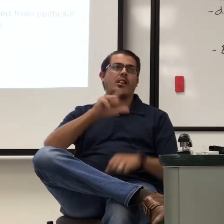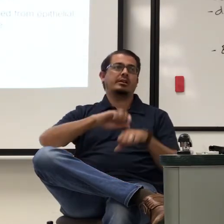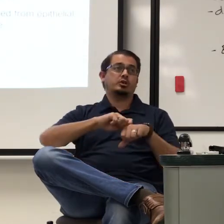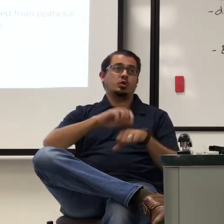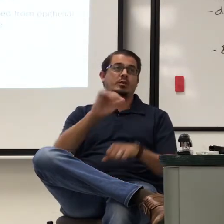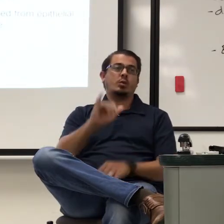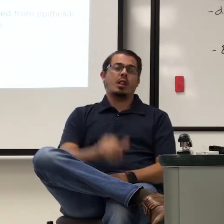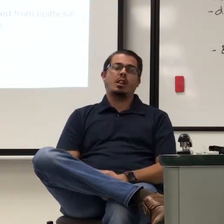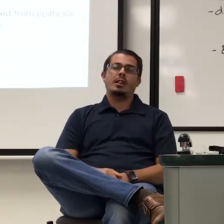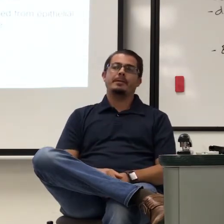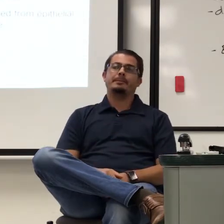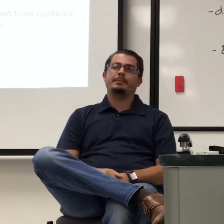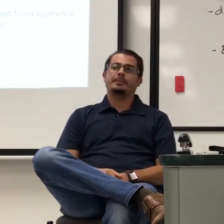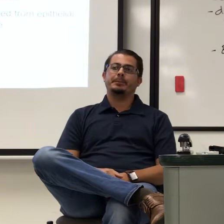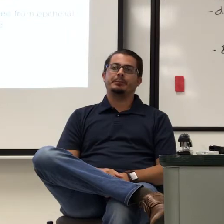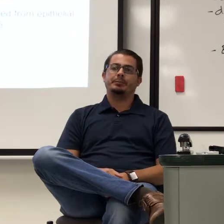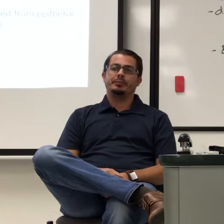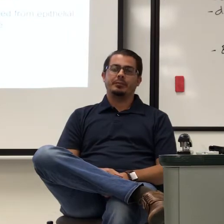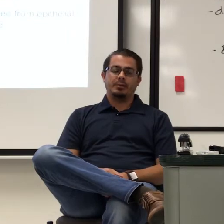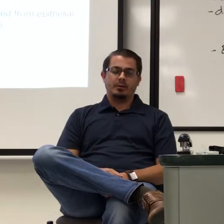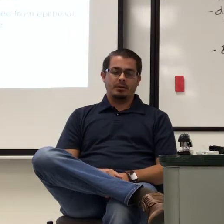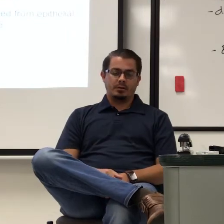I'm